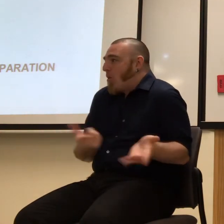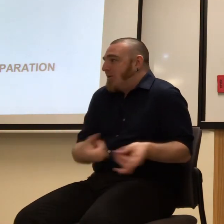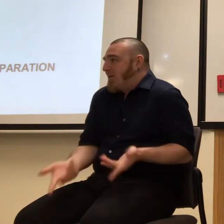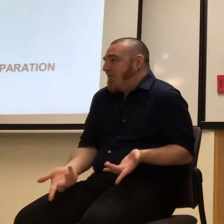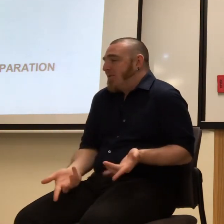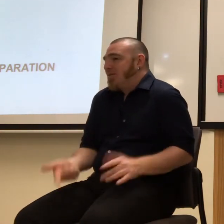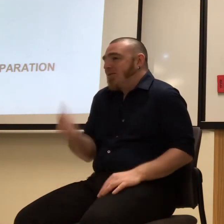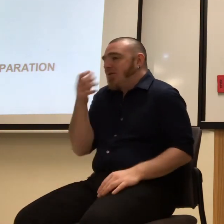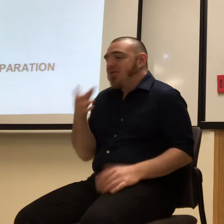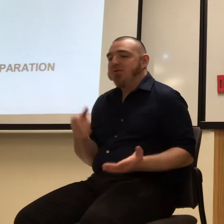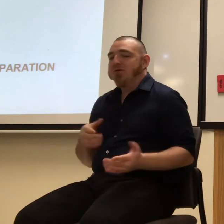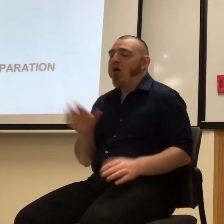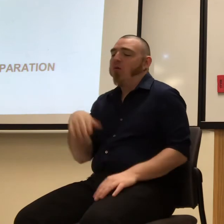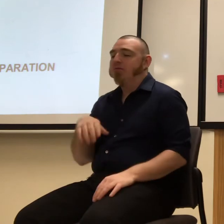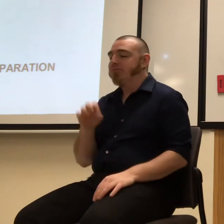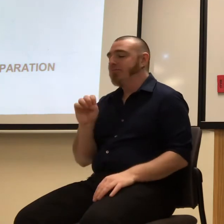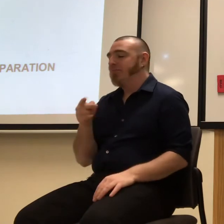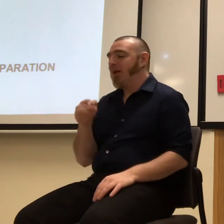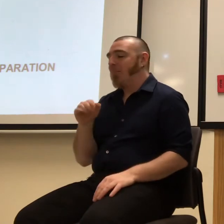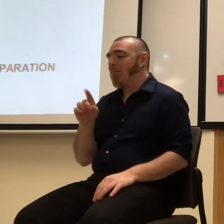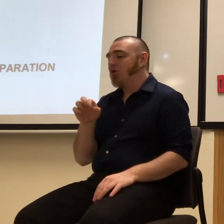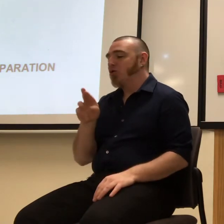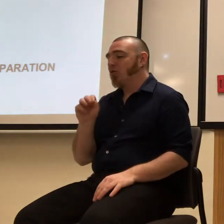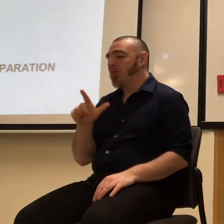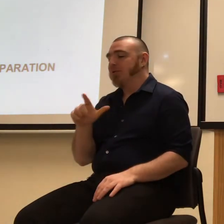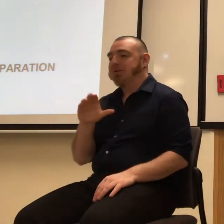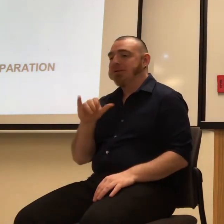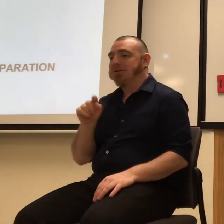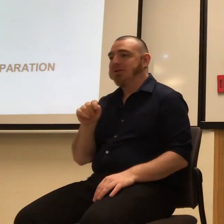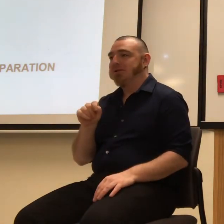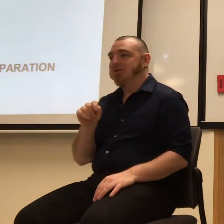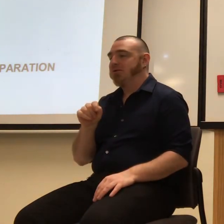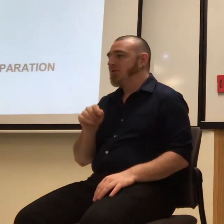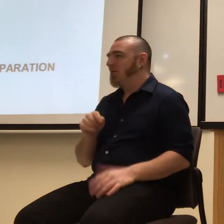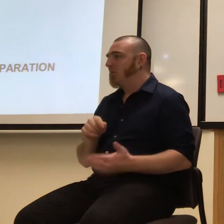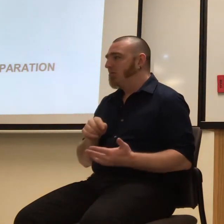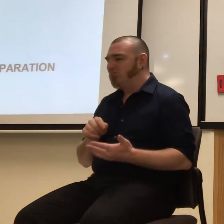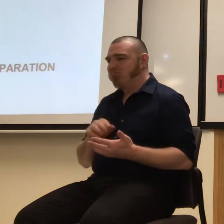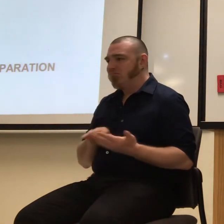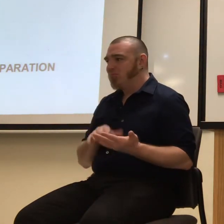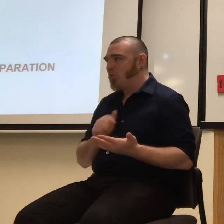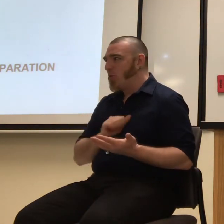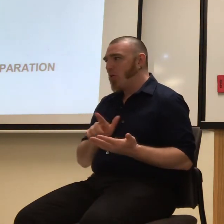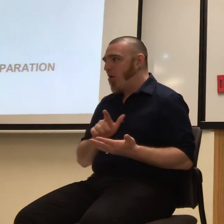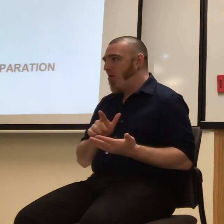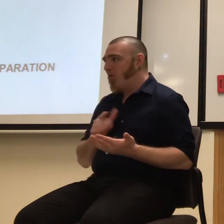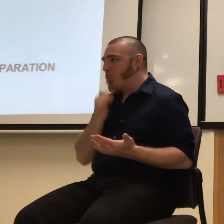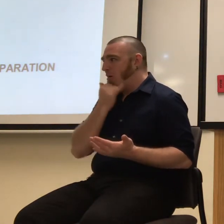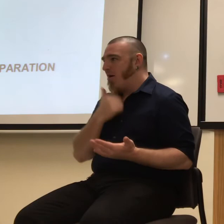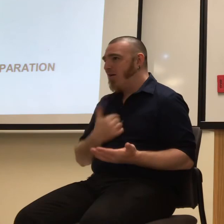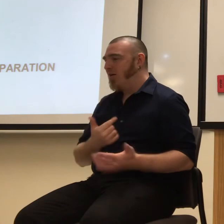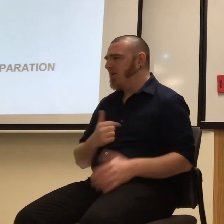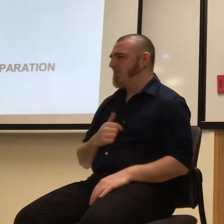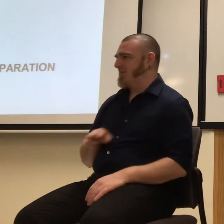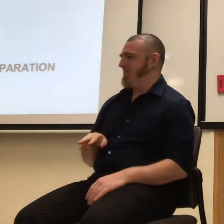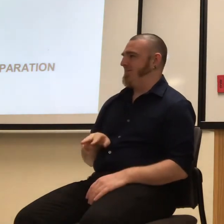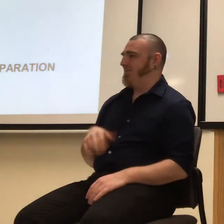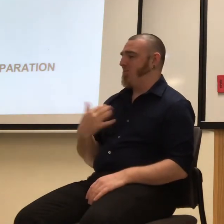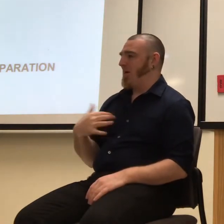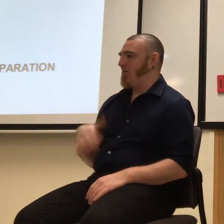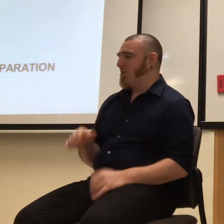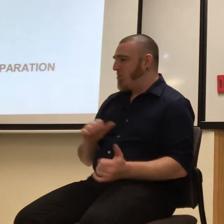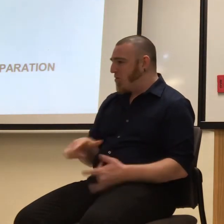goes, oh yeah, it's this epidermal cyst. And they were all wrong. I was like, you guys were all wrong. It made me